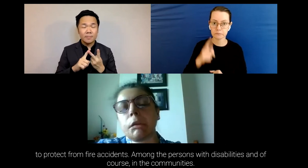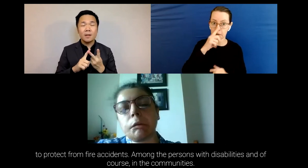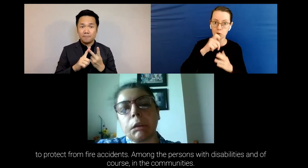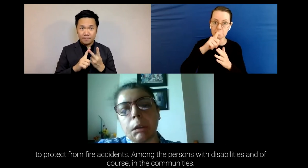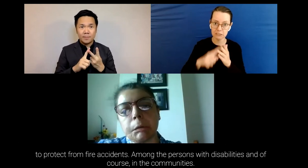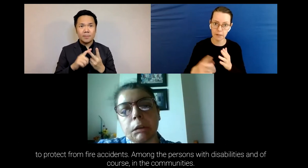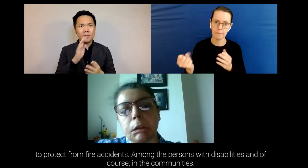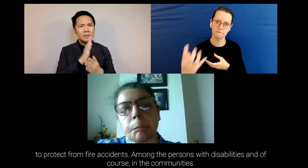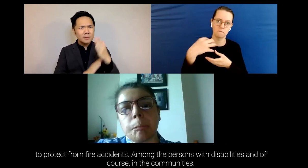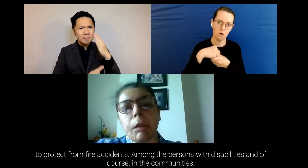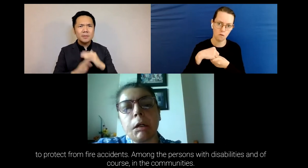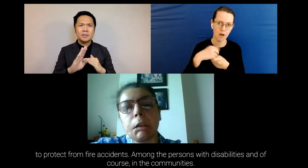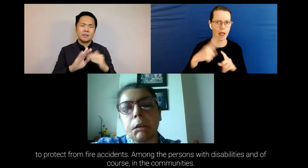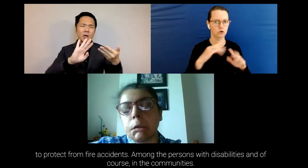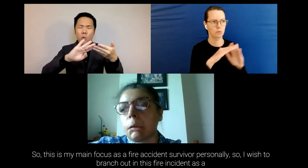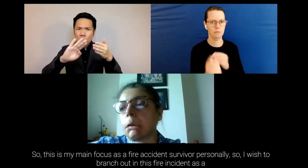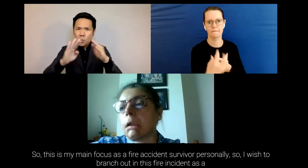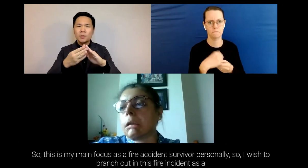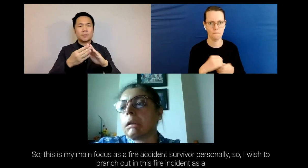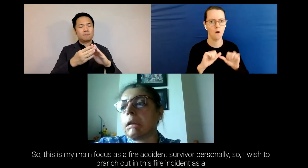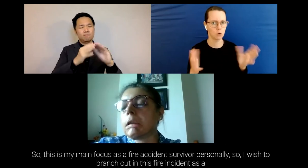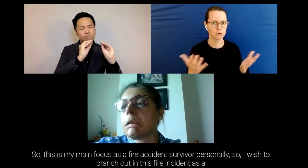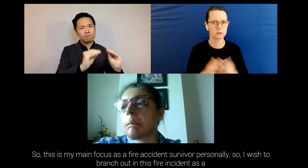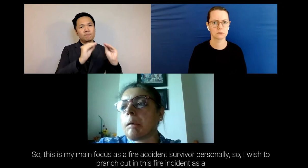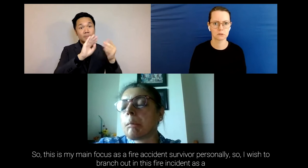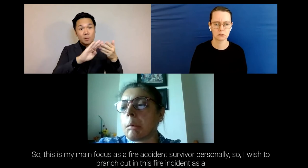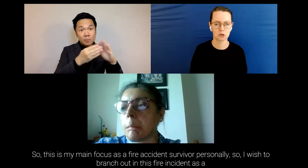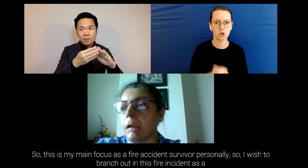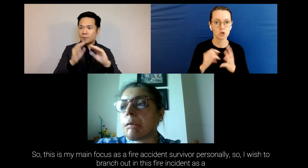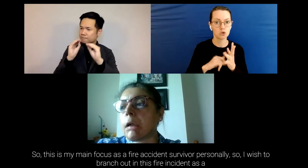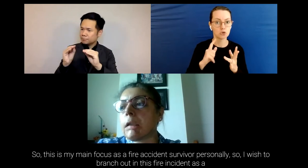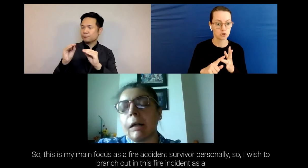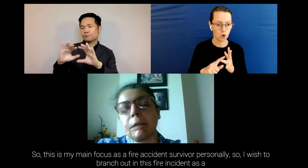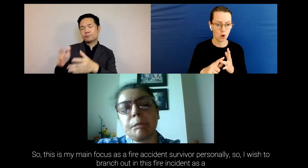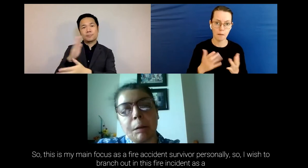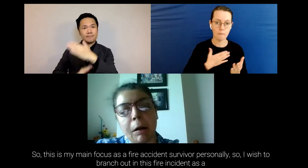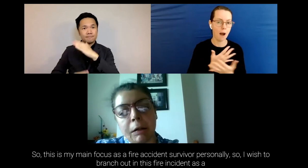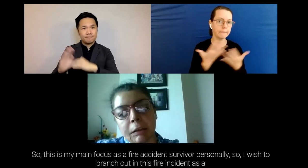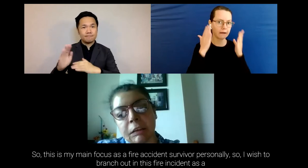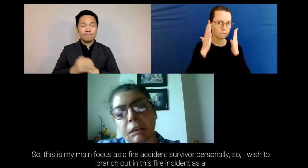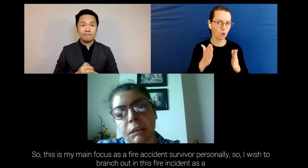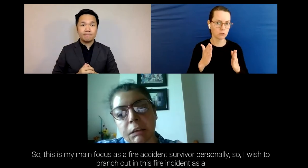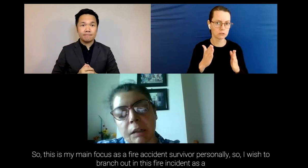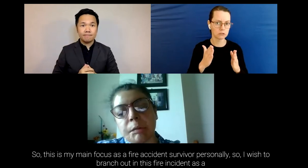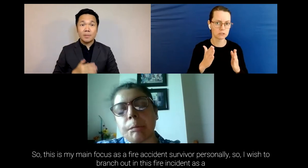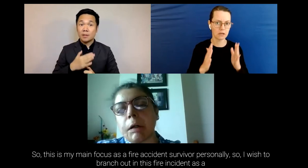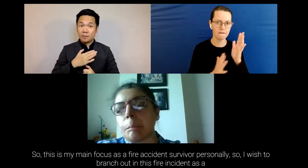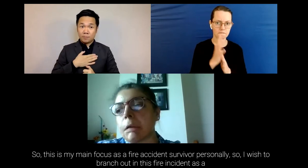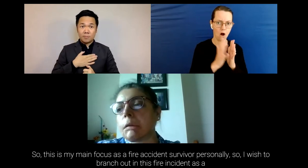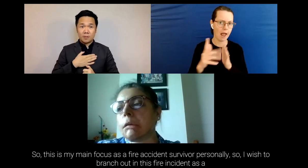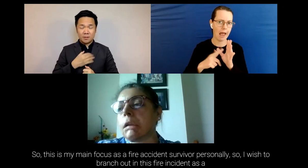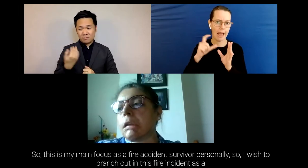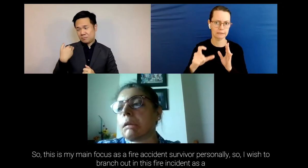of course with the communities. So this is my main focus as a burn accident